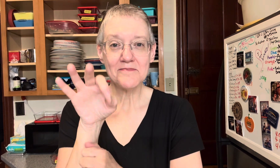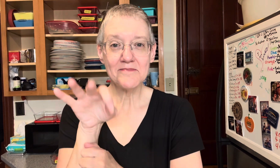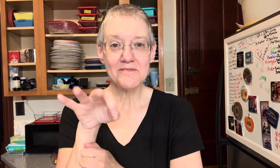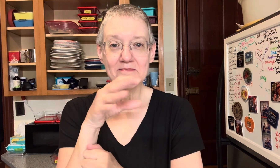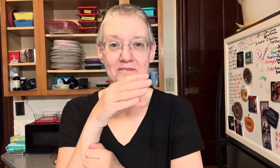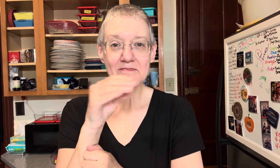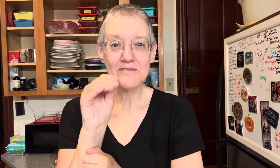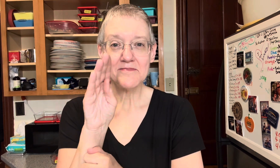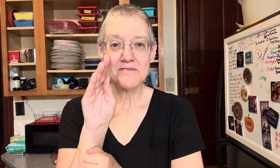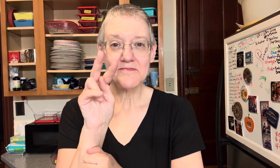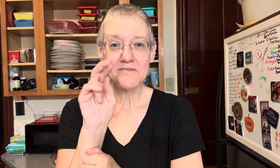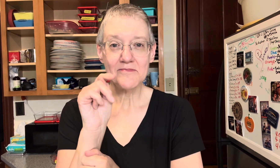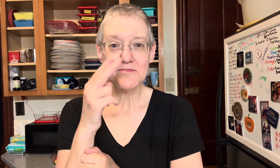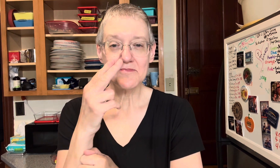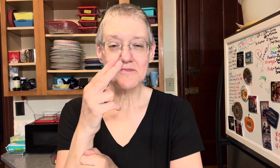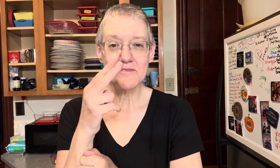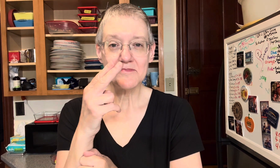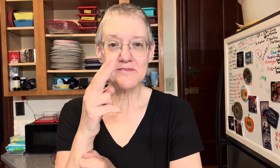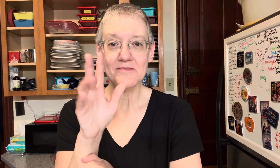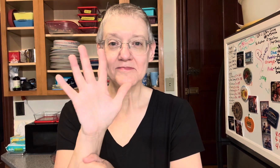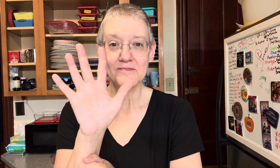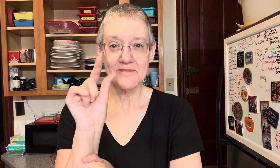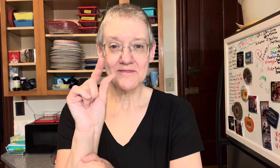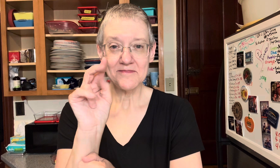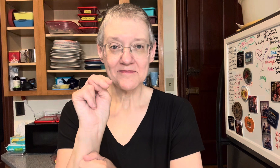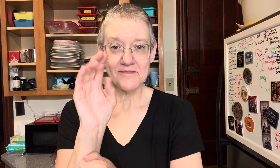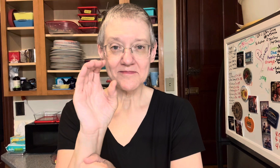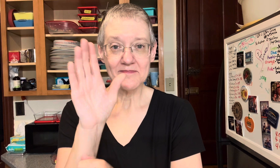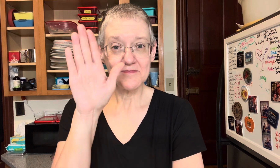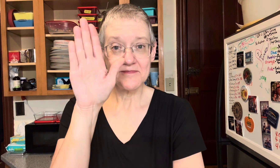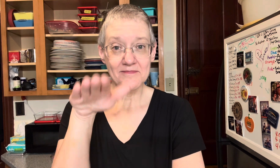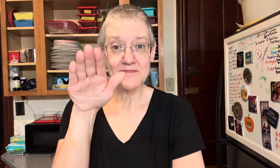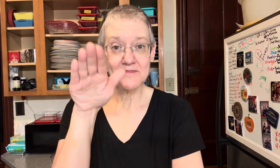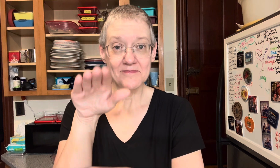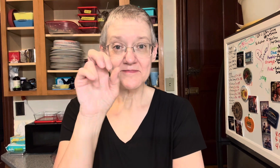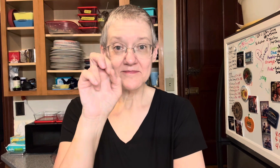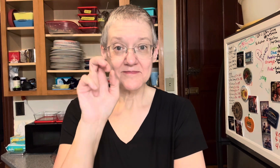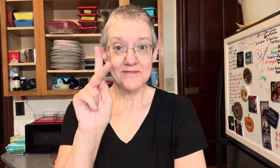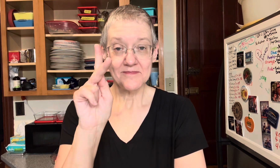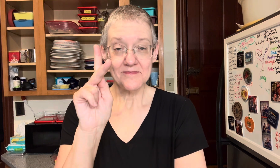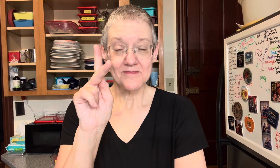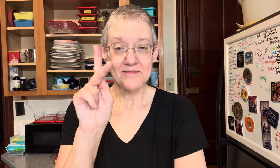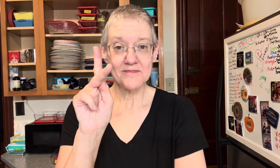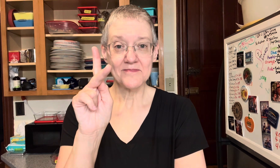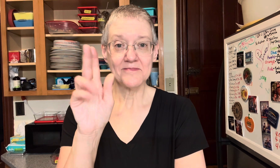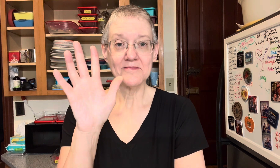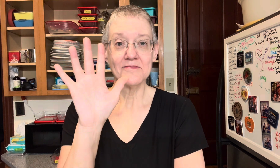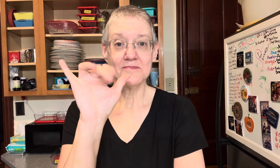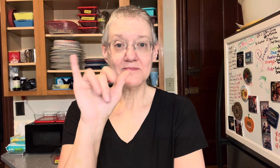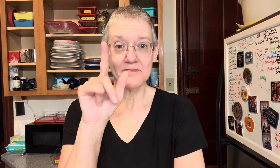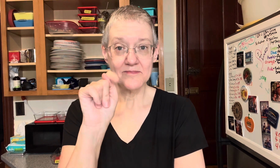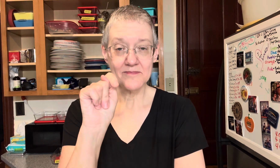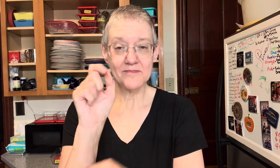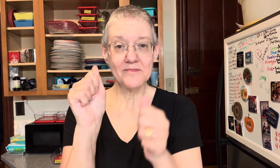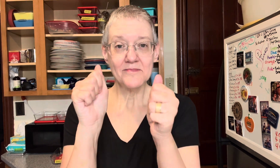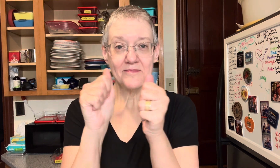is 5 grams of net carbs. Half a cup of keto coconut milk yogurt and 1 tablespoon of chia seed snack